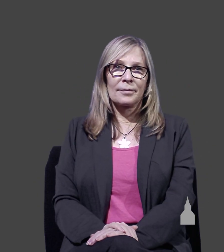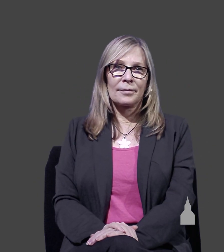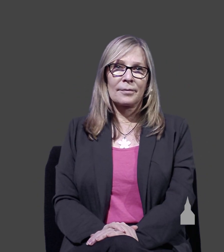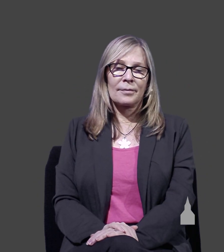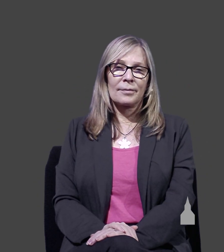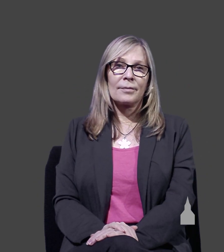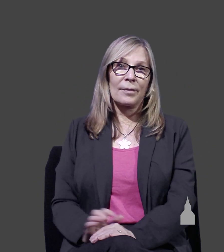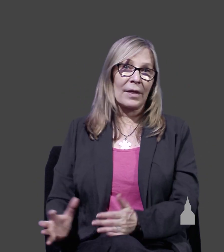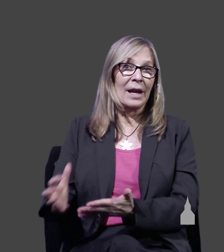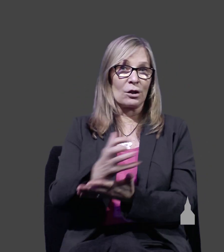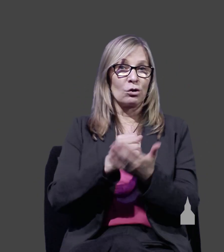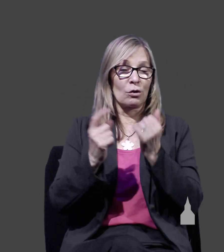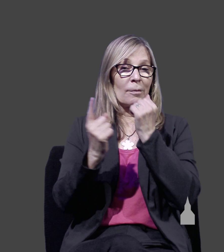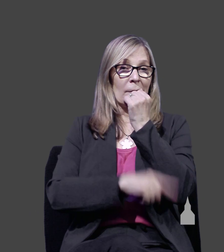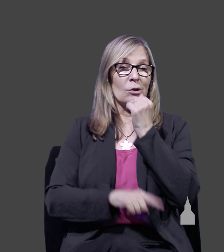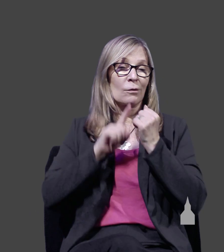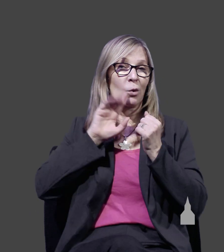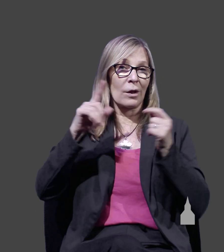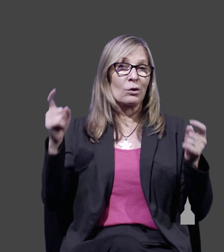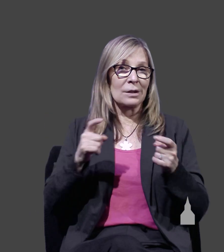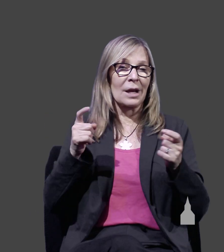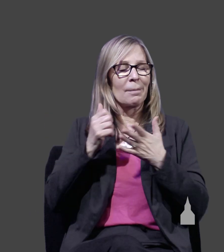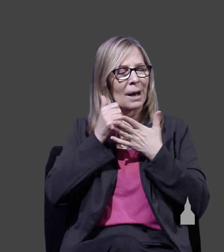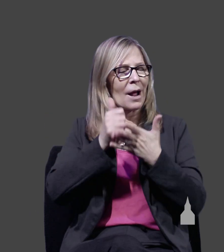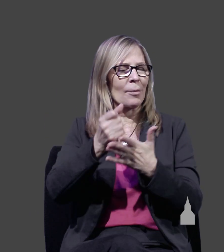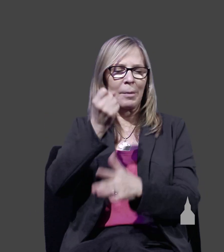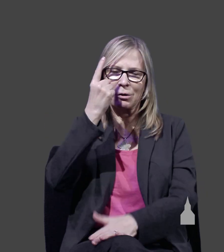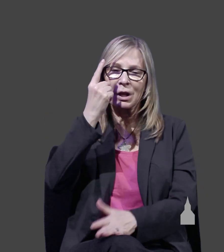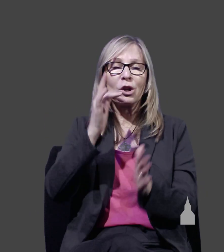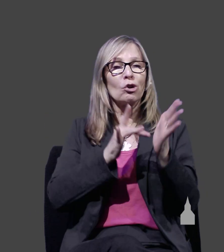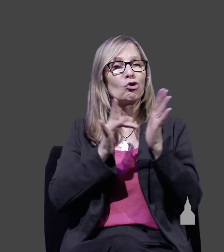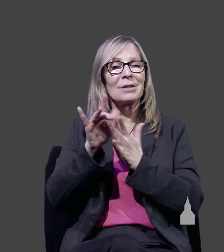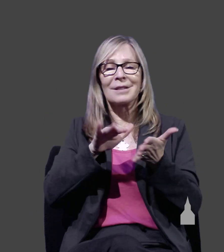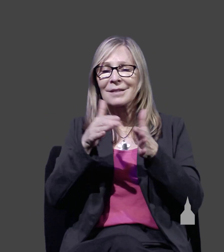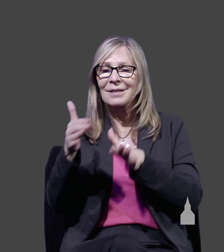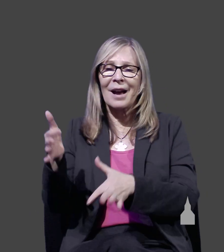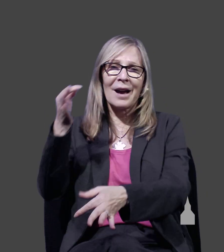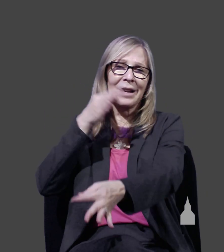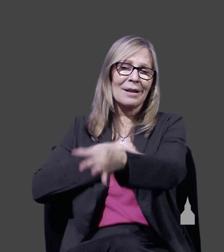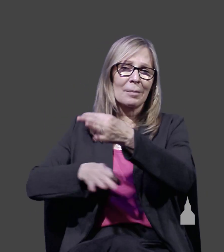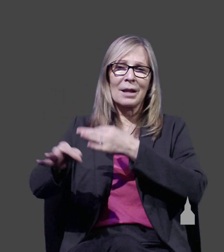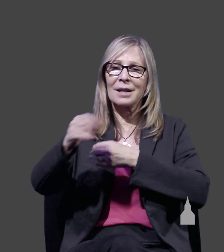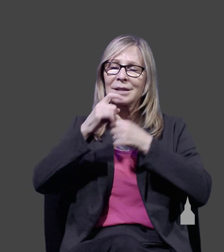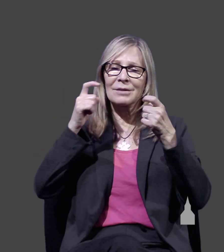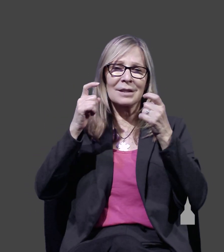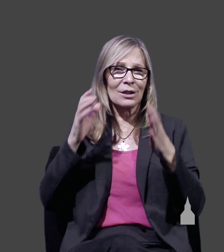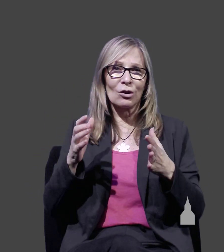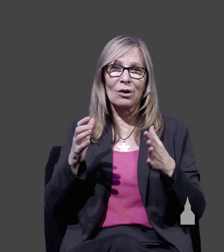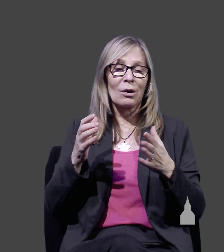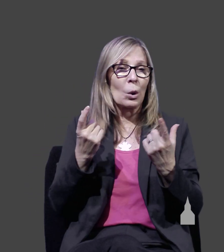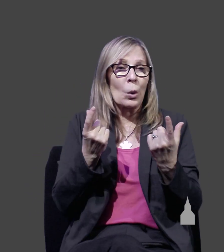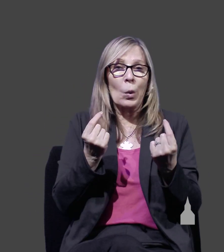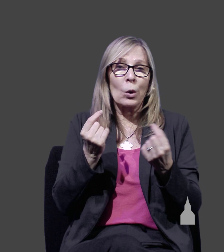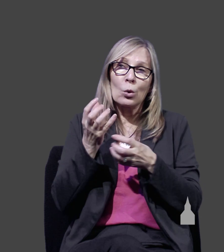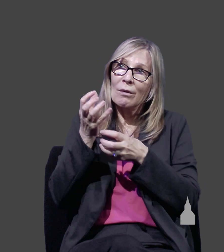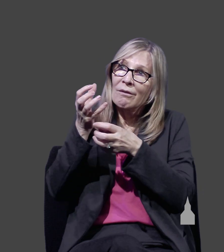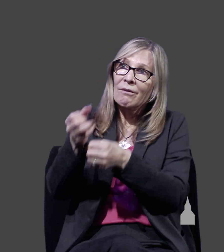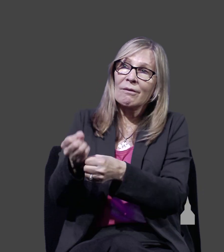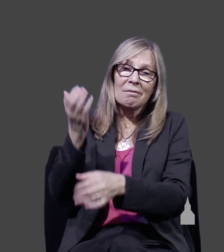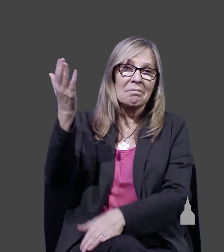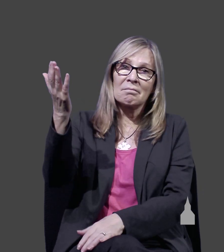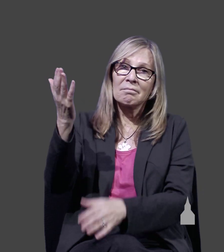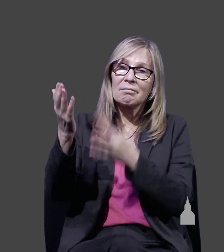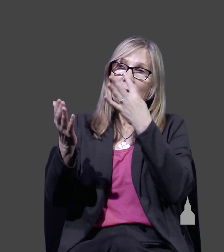Lord, they deserve punishment for their sin. Help them realize that Jesus died in the place of sinners and that if they'll place their faith in him and turn from their